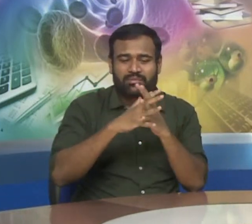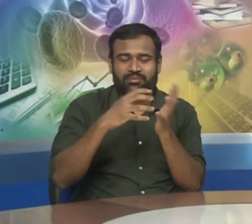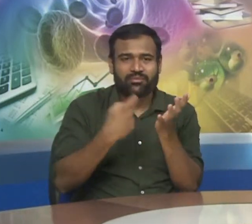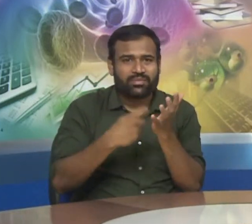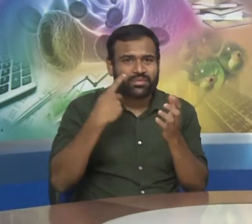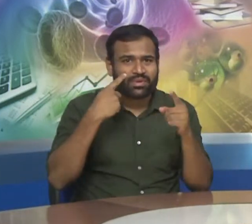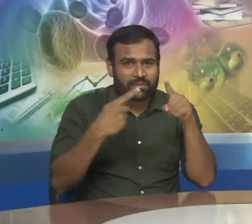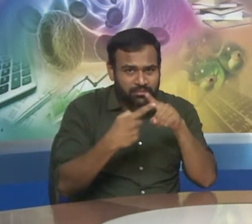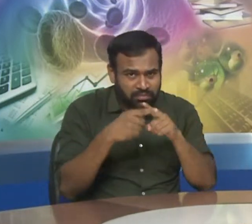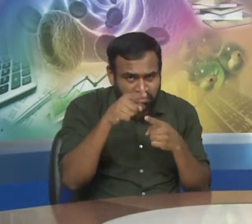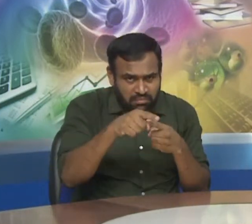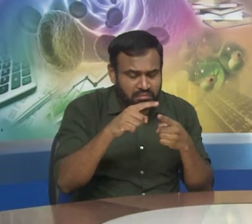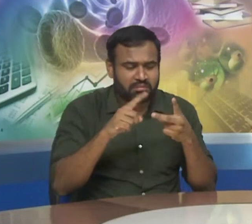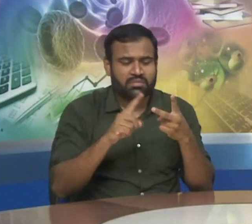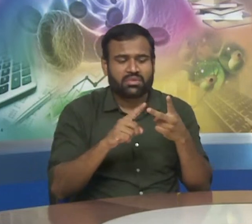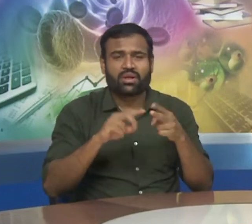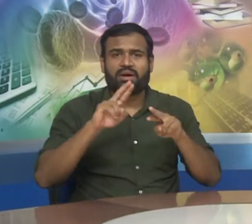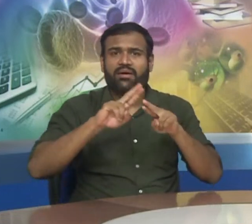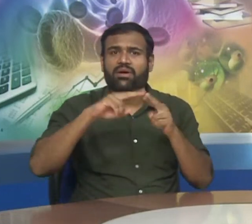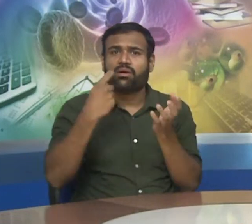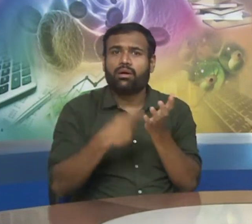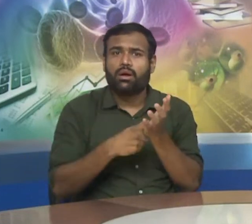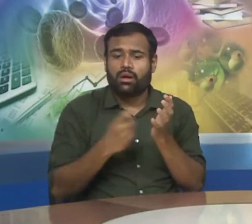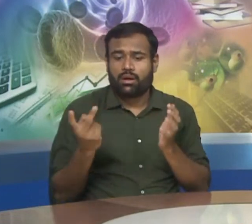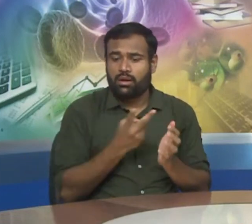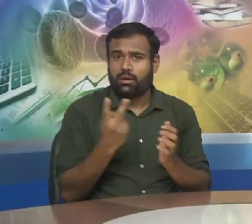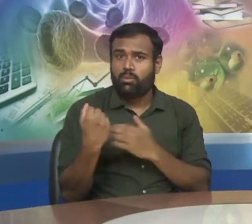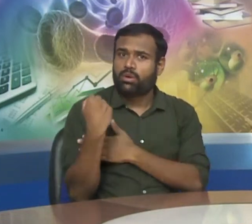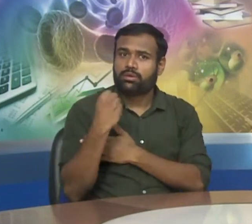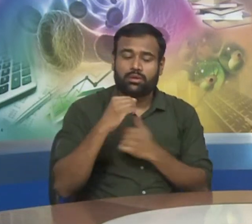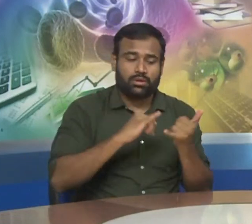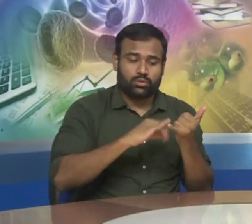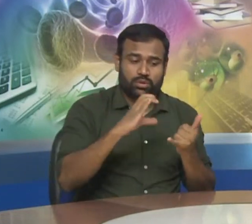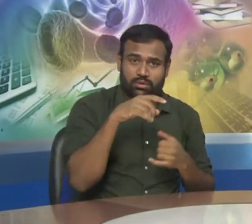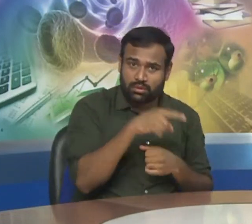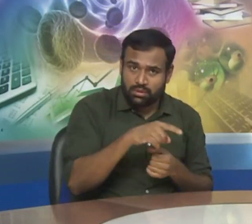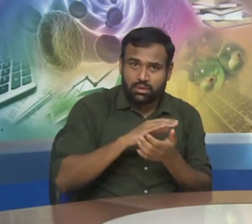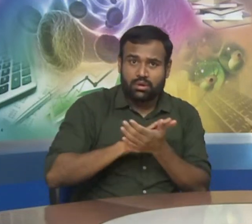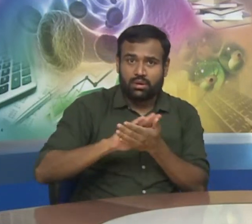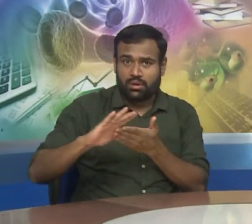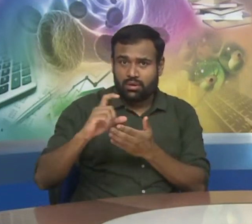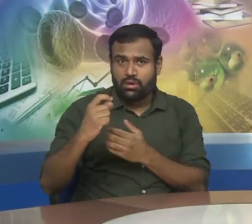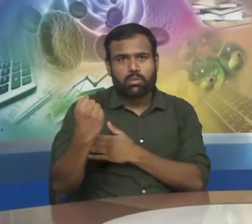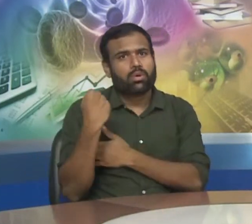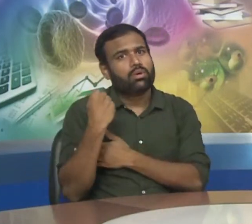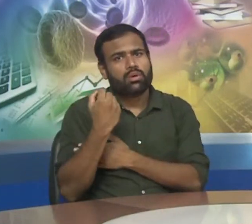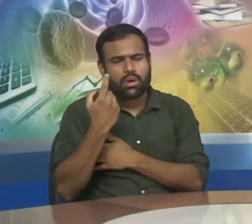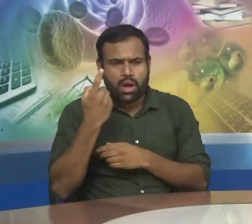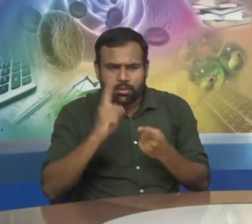High Courts to issue directions, orders and writs for enforcement of fundamental